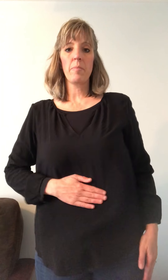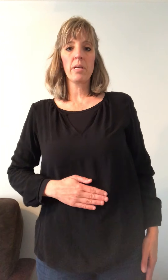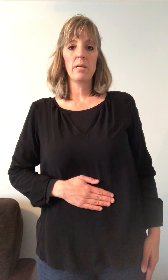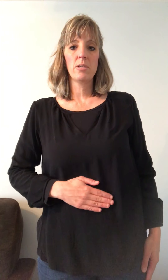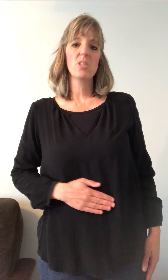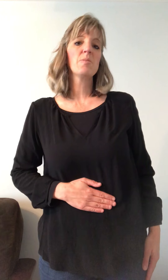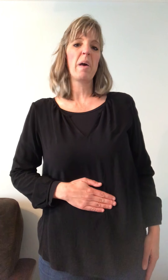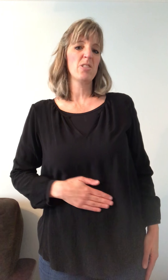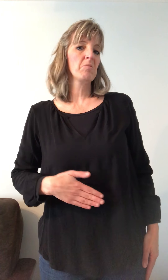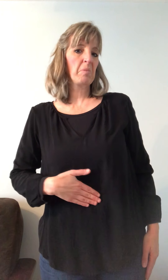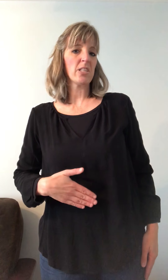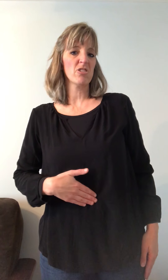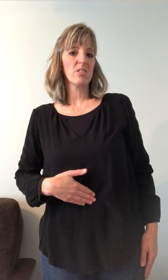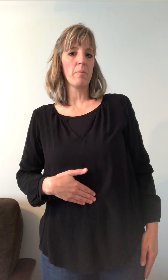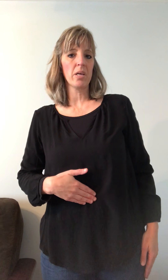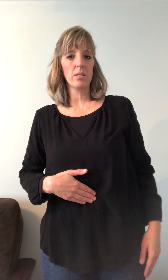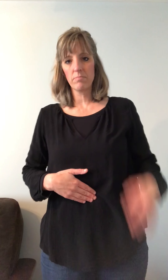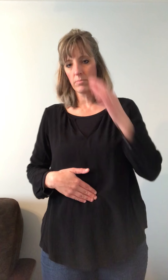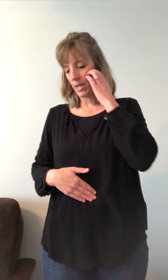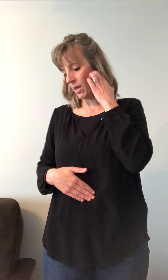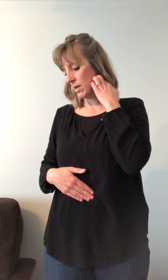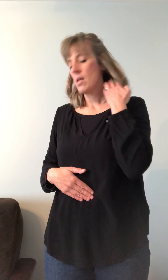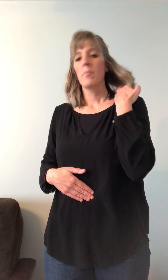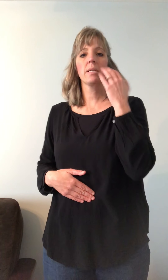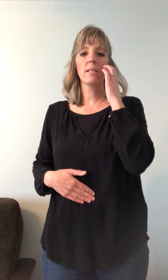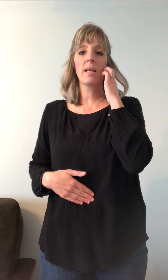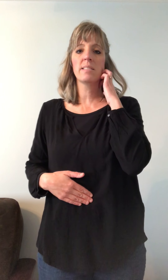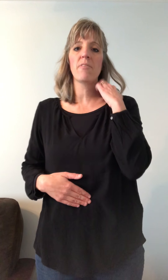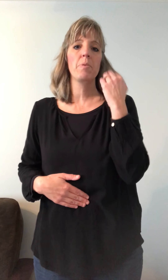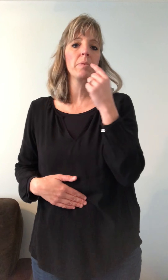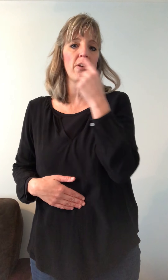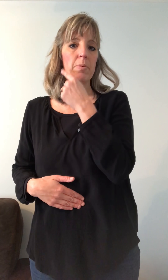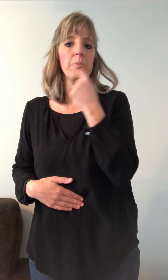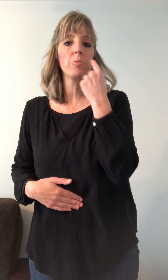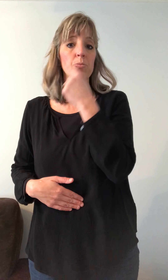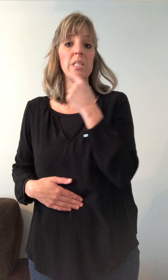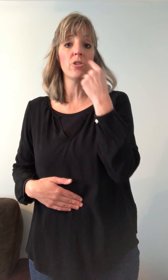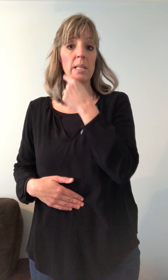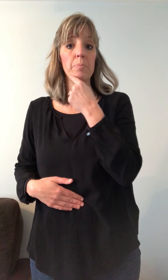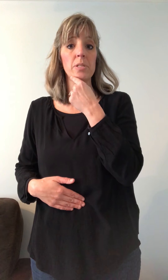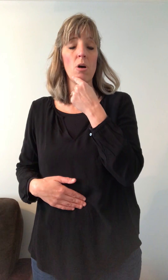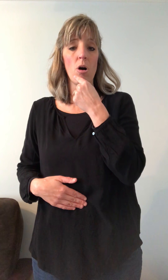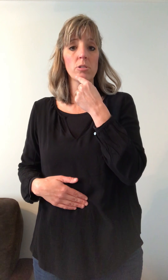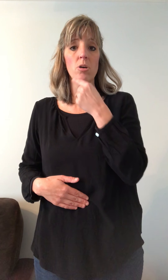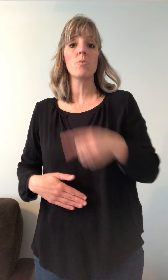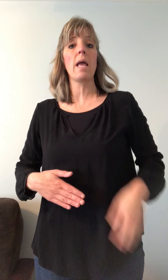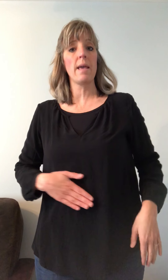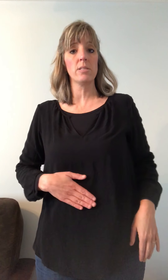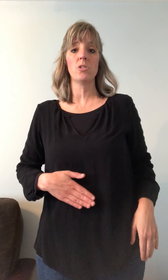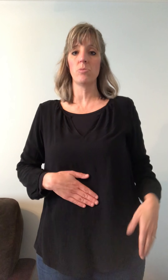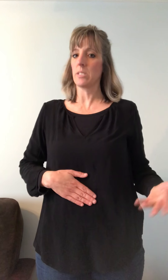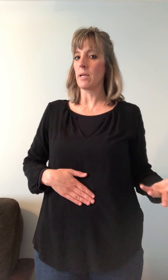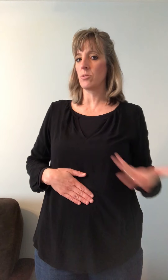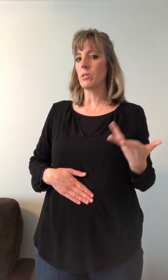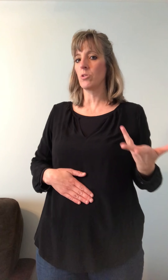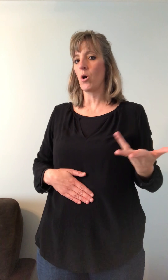Stomach, just pat your stomach, okay. Because a lot of deaf people will read your lips also and do the signs, so they'll know